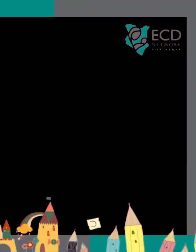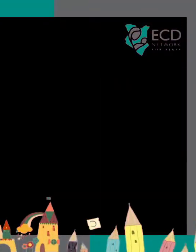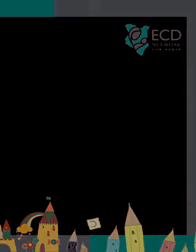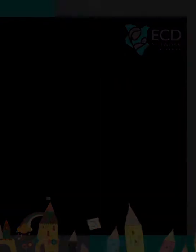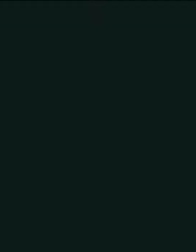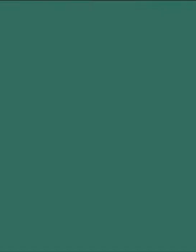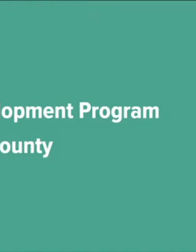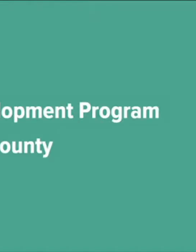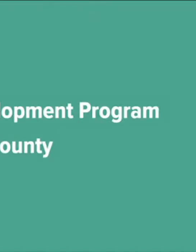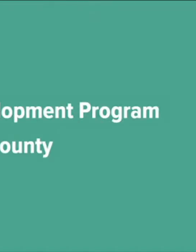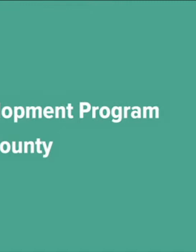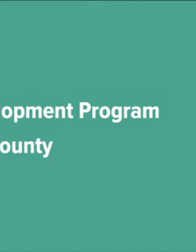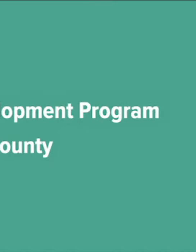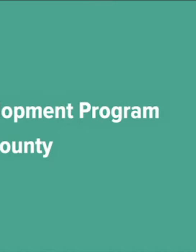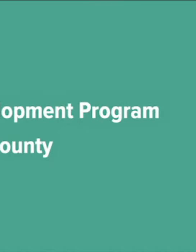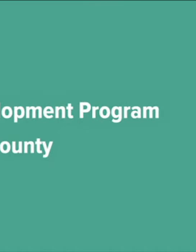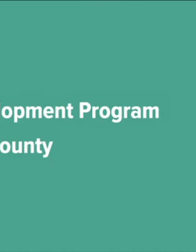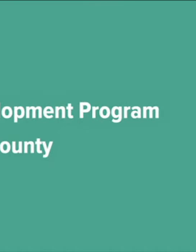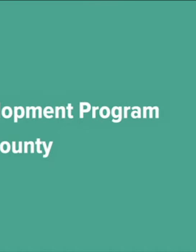Dr. Mo.